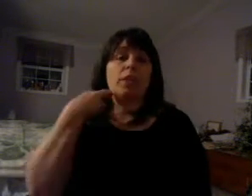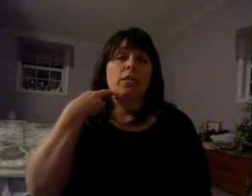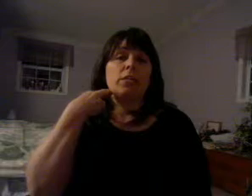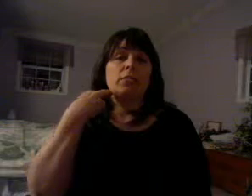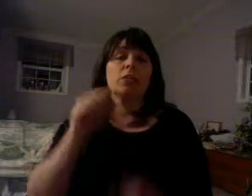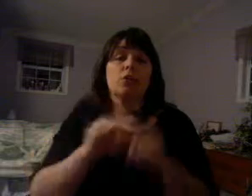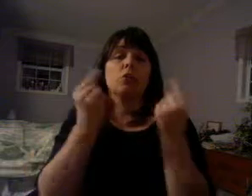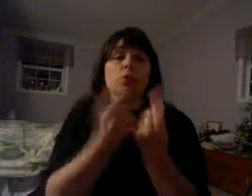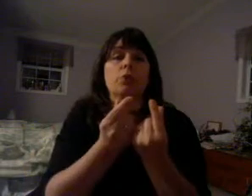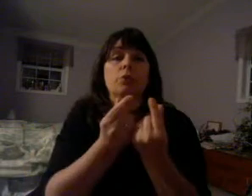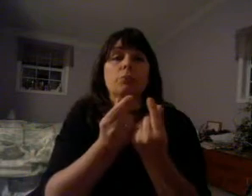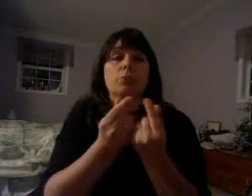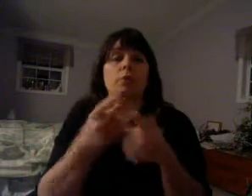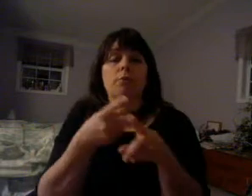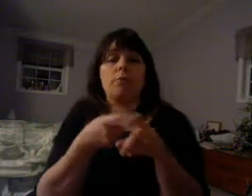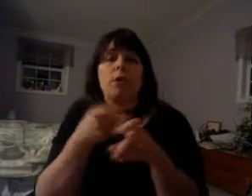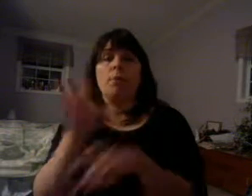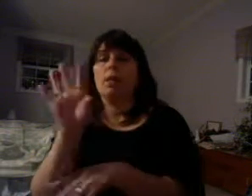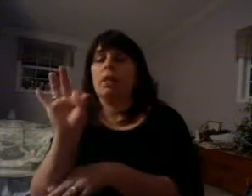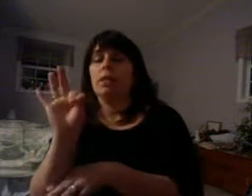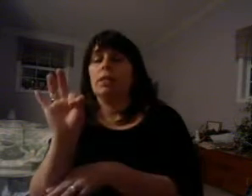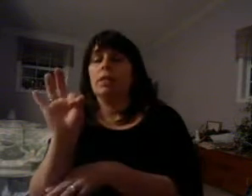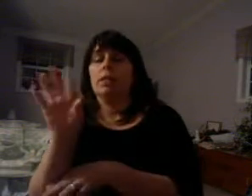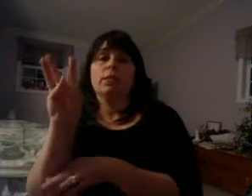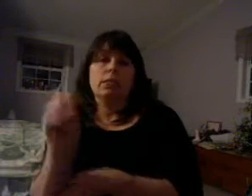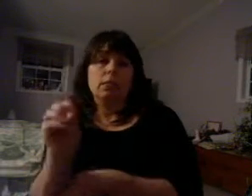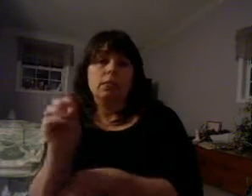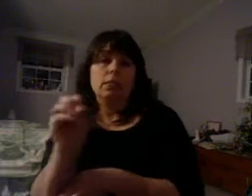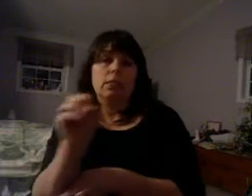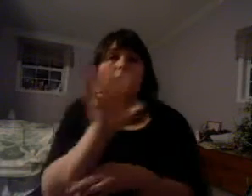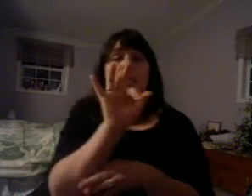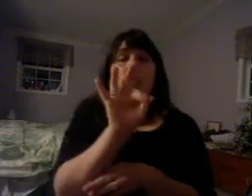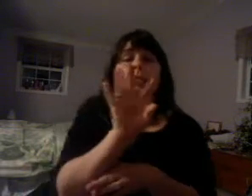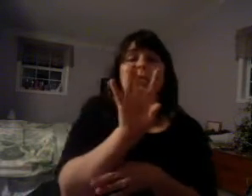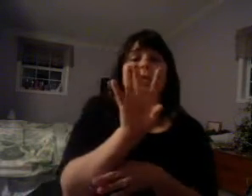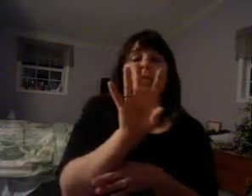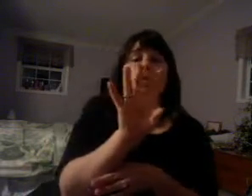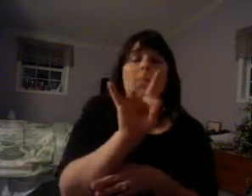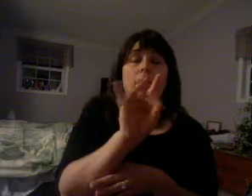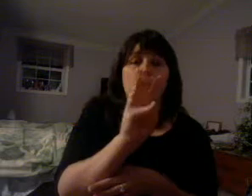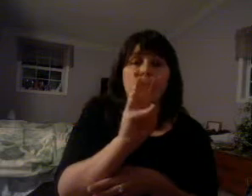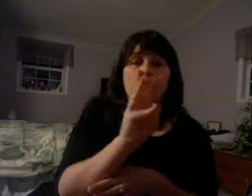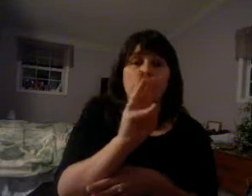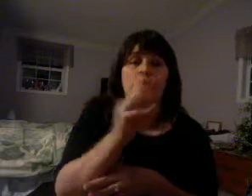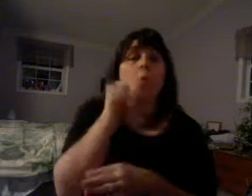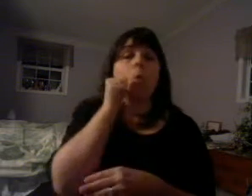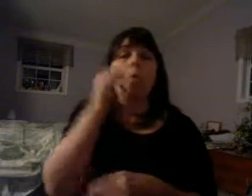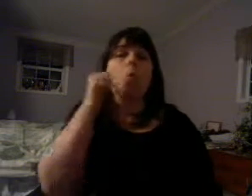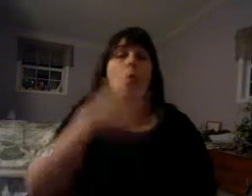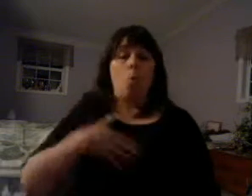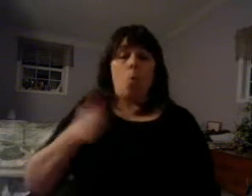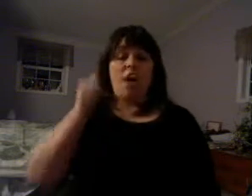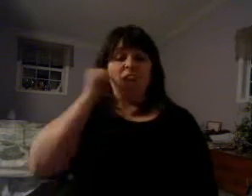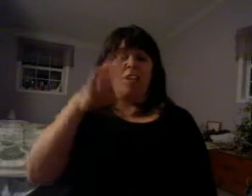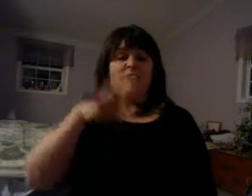1960 to 1986. The white female offender homicide rate did not change. The black male